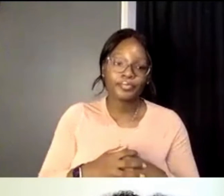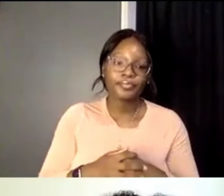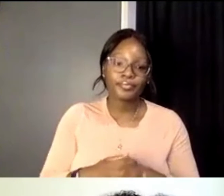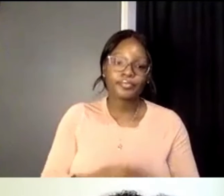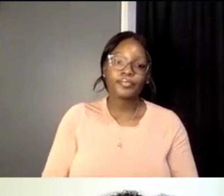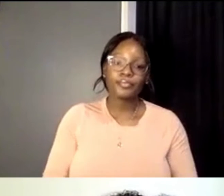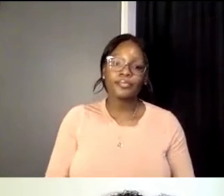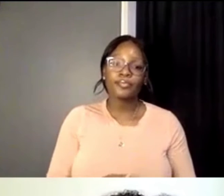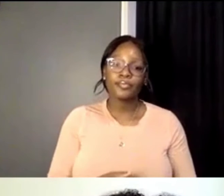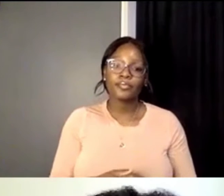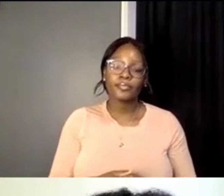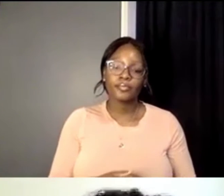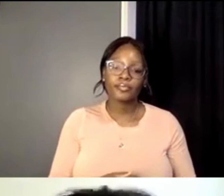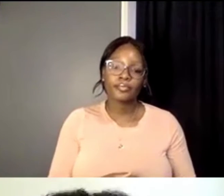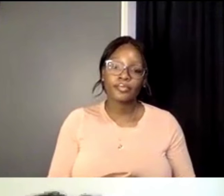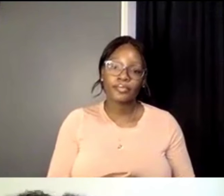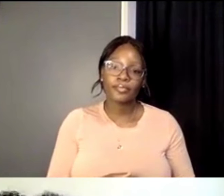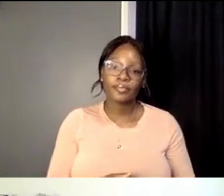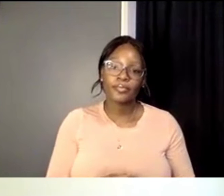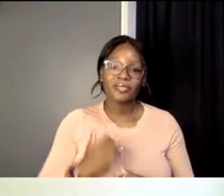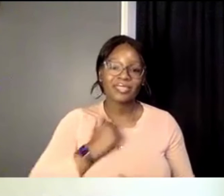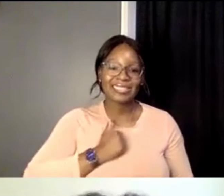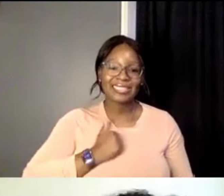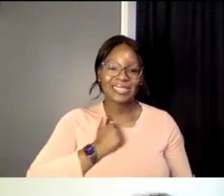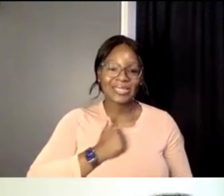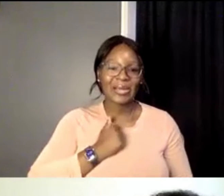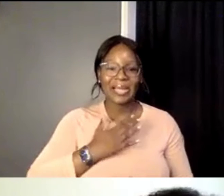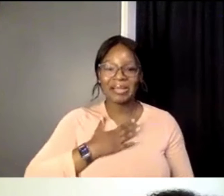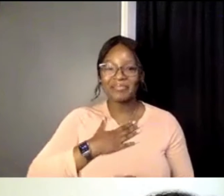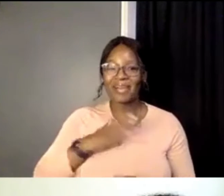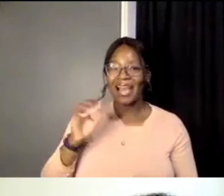we, sorry, my Alexa is talking.